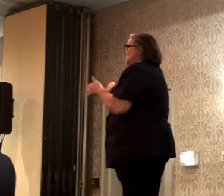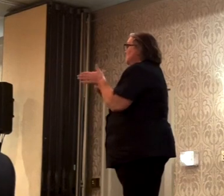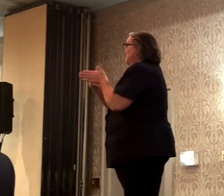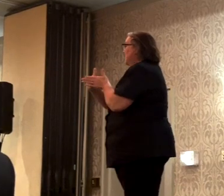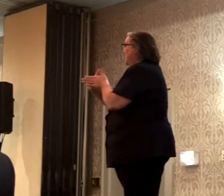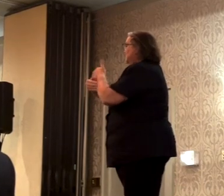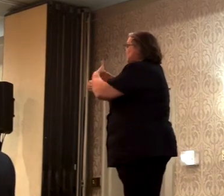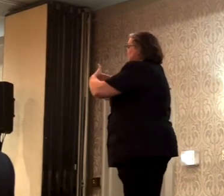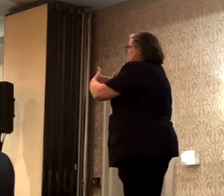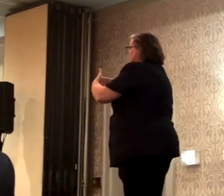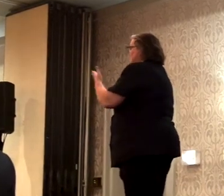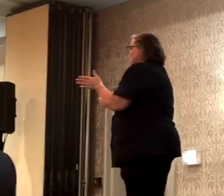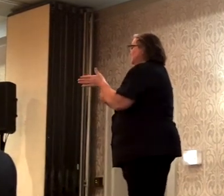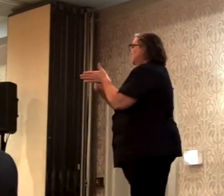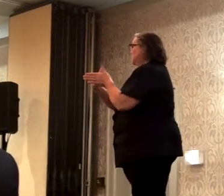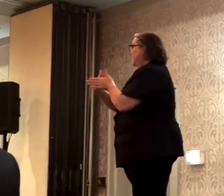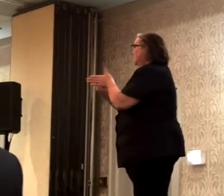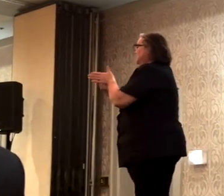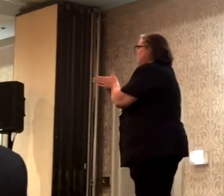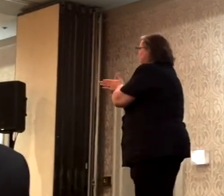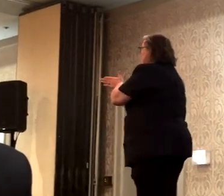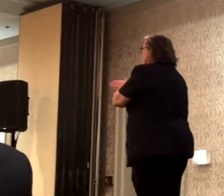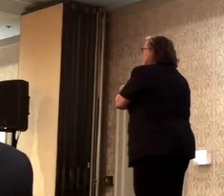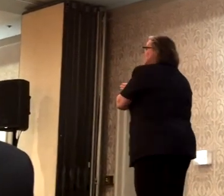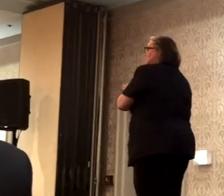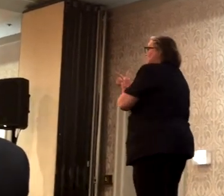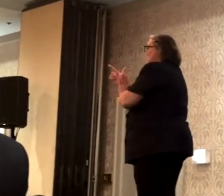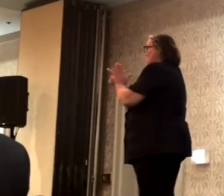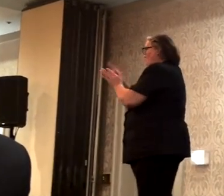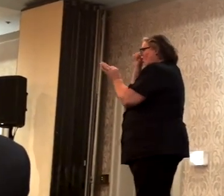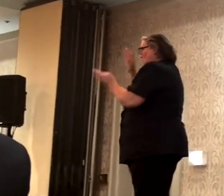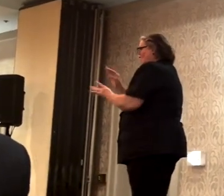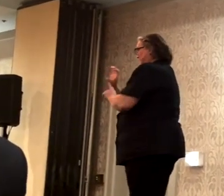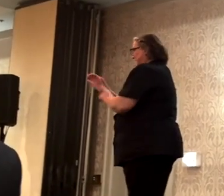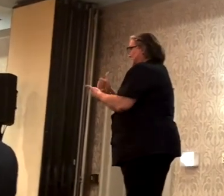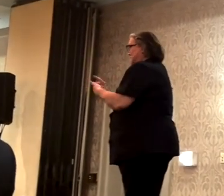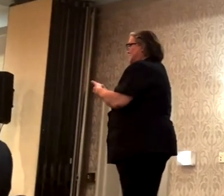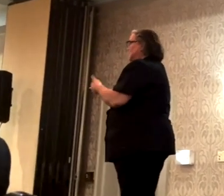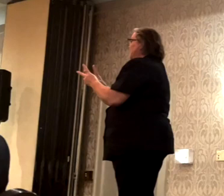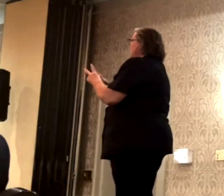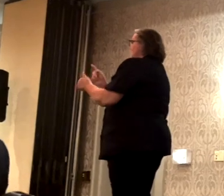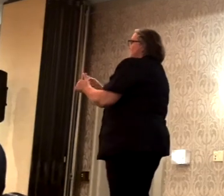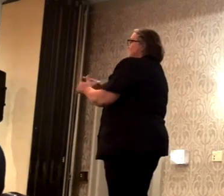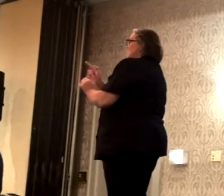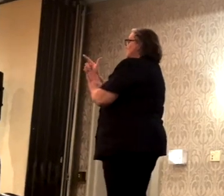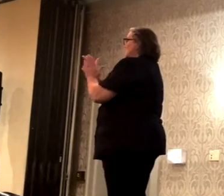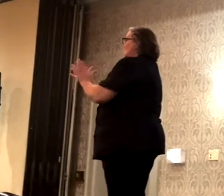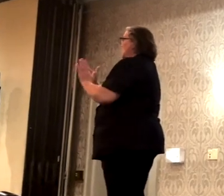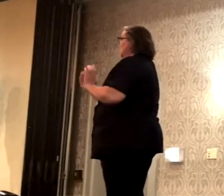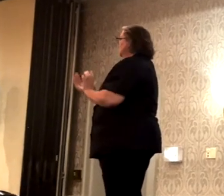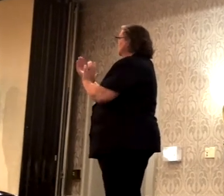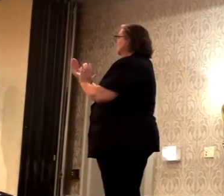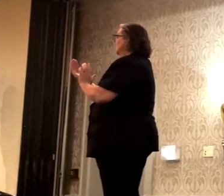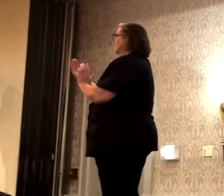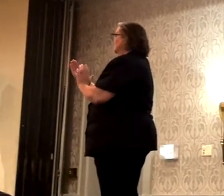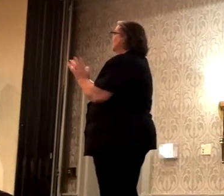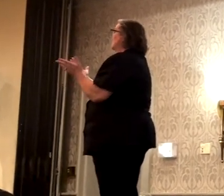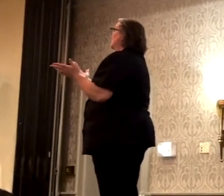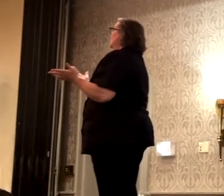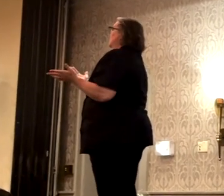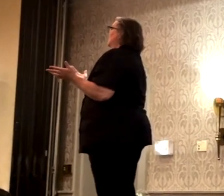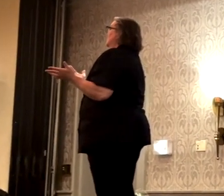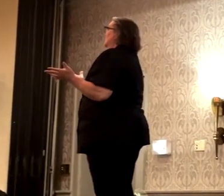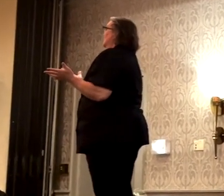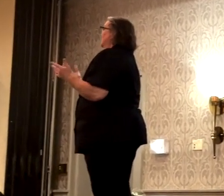in Superior Court, and the very first lawyer to try a case before a jury in maternity